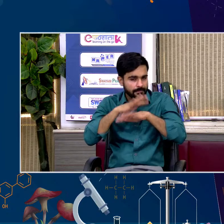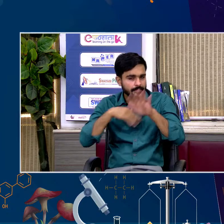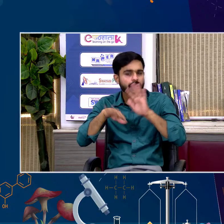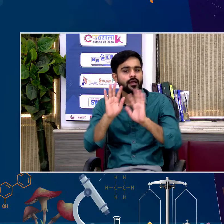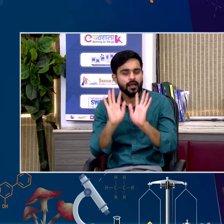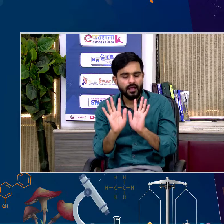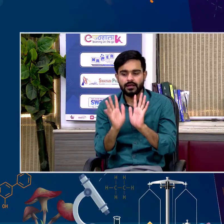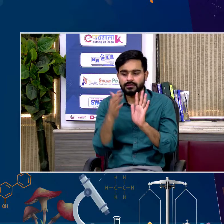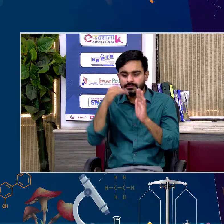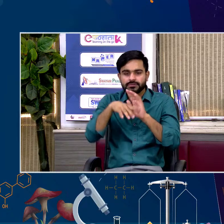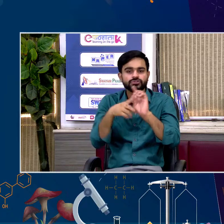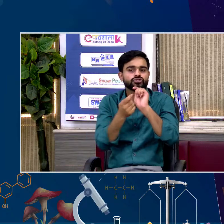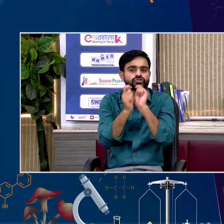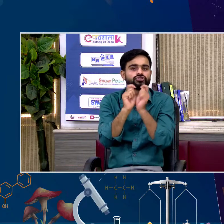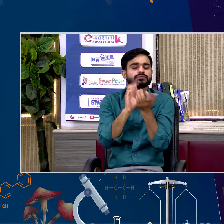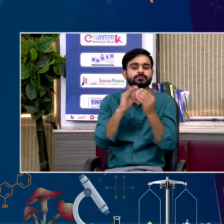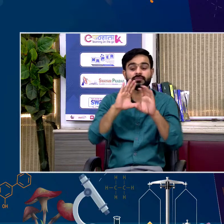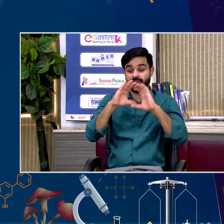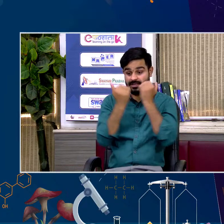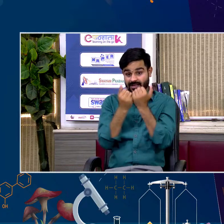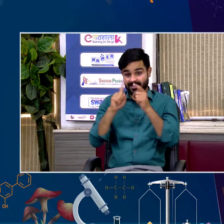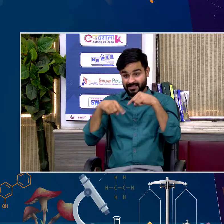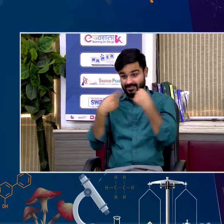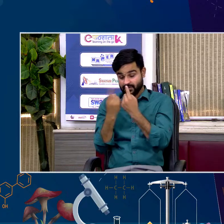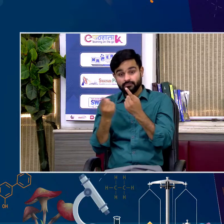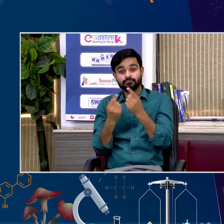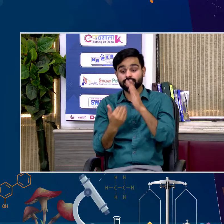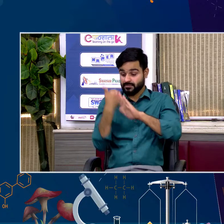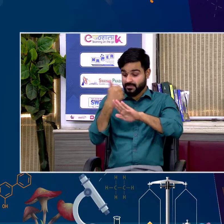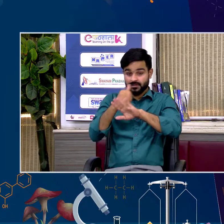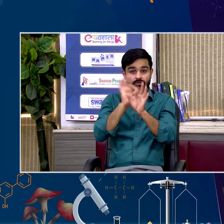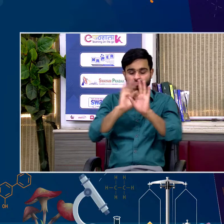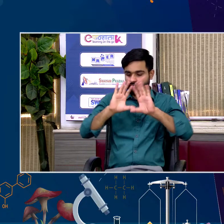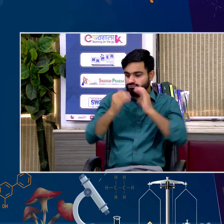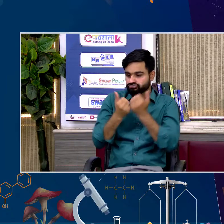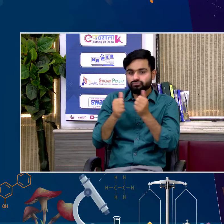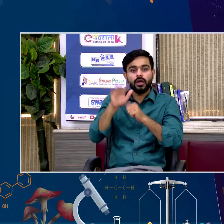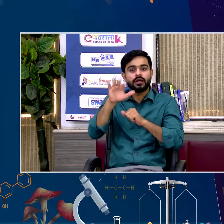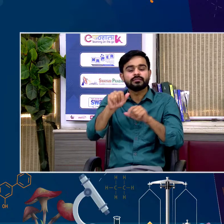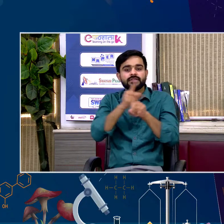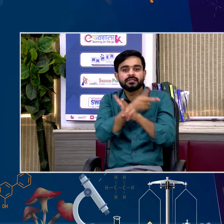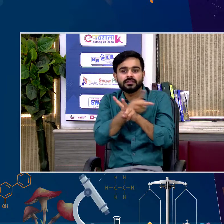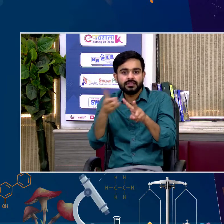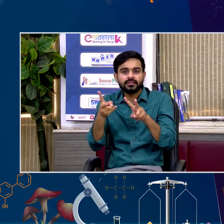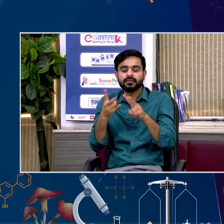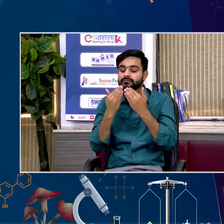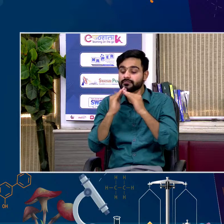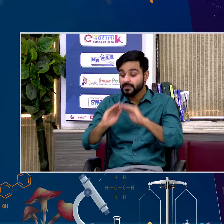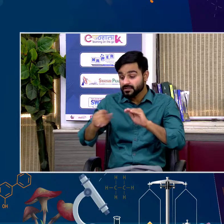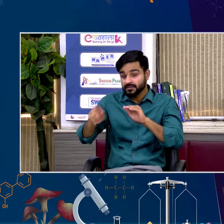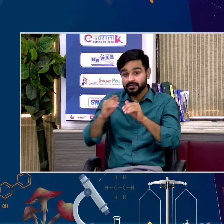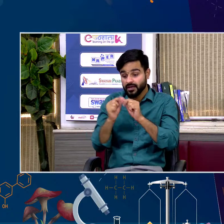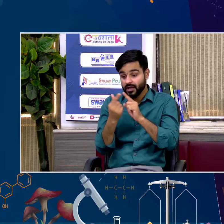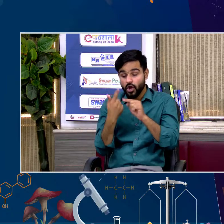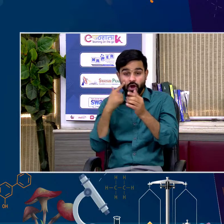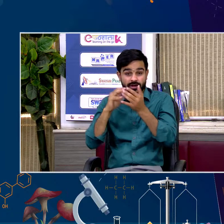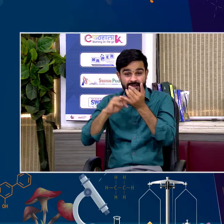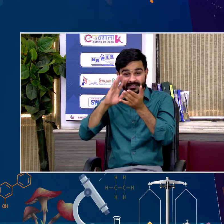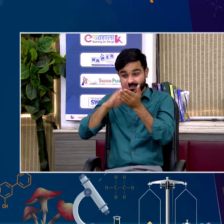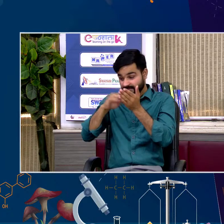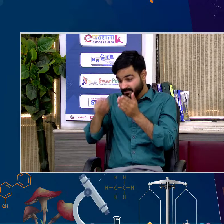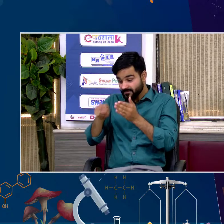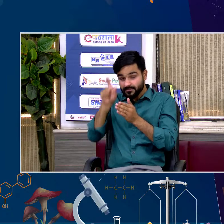be implemented. If the classroom is set up to accommodate the needs of an autistic child, then the autistic